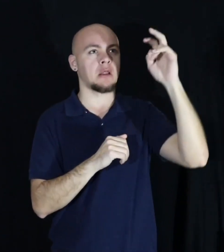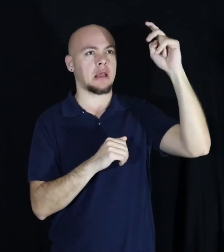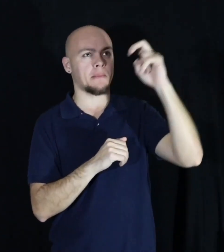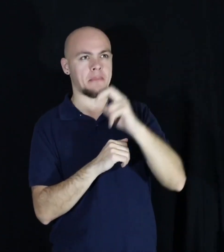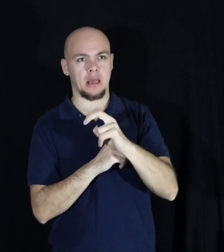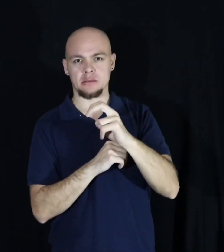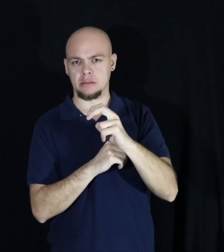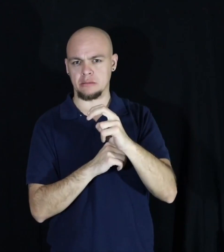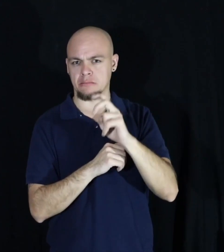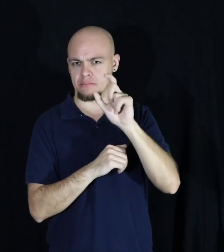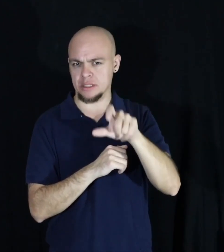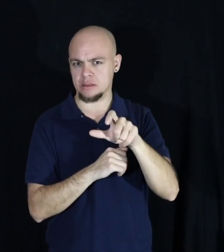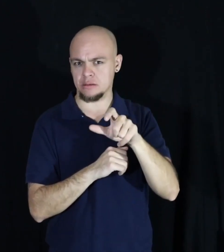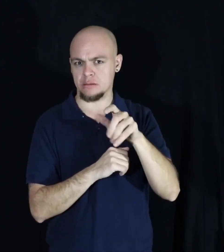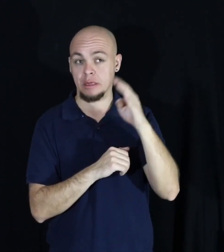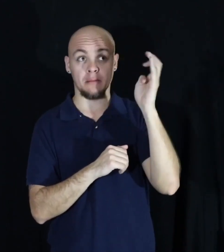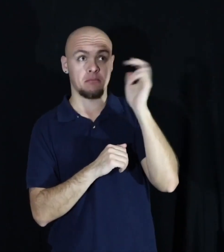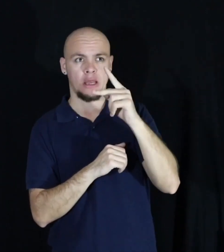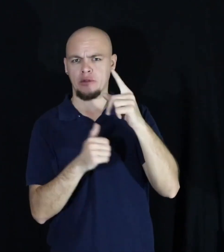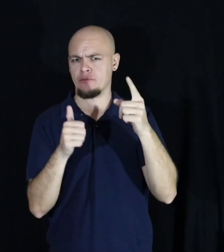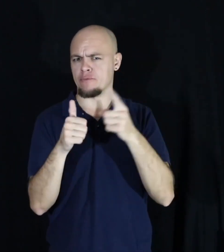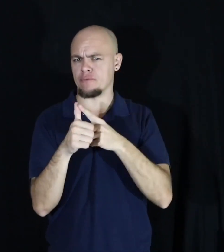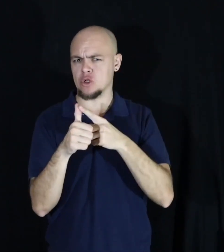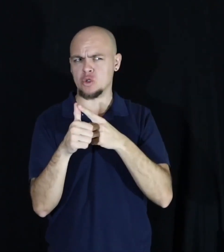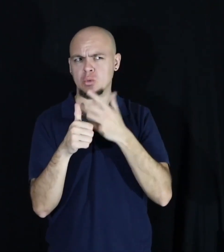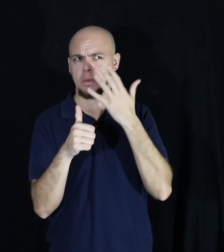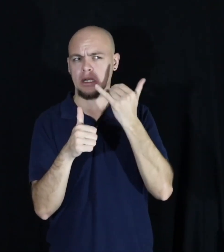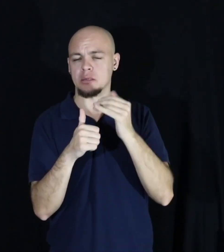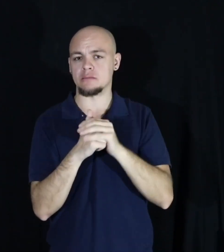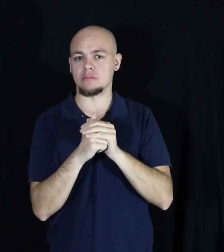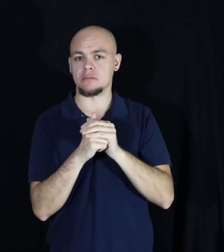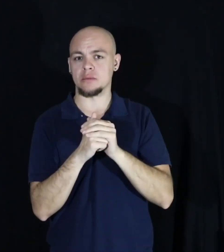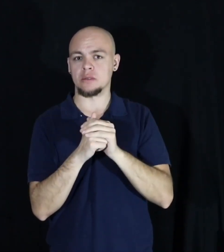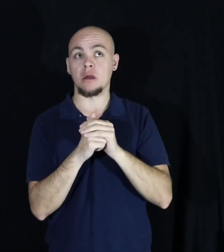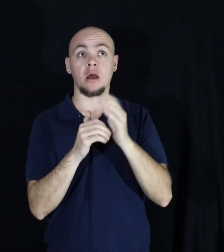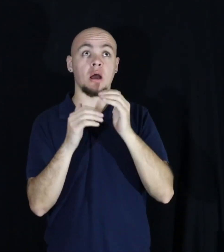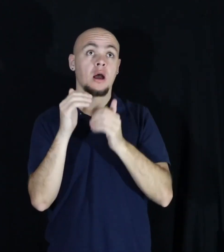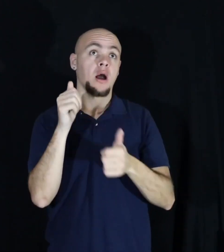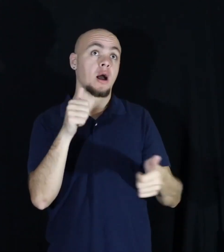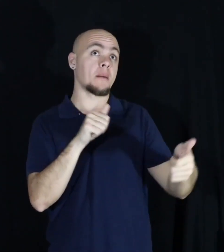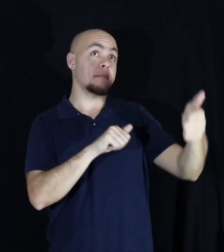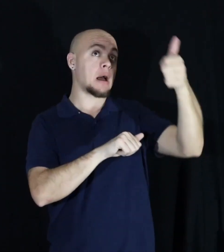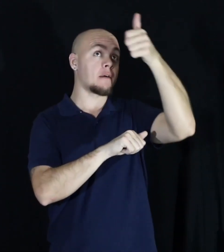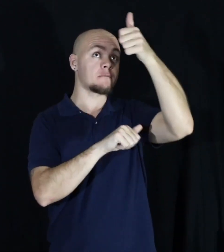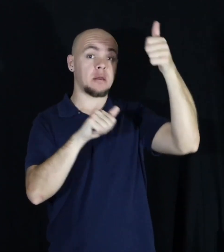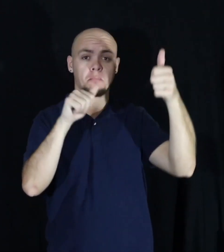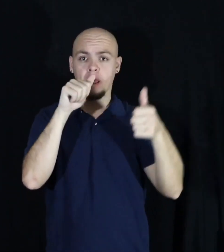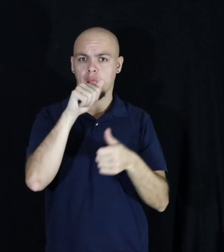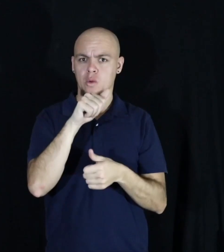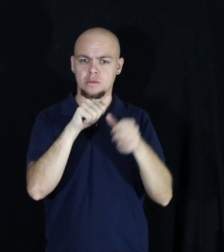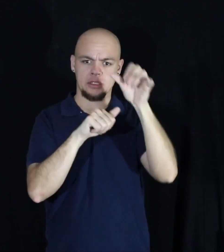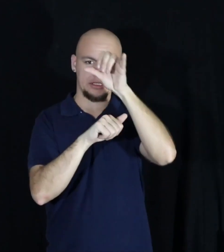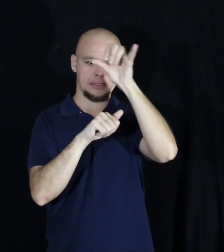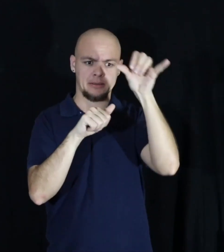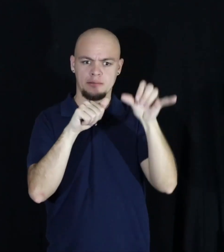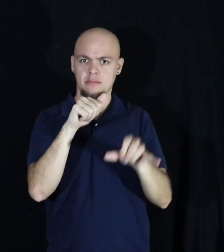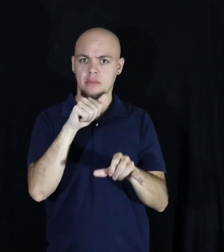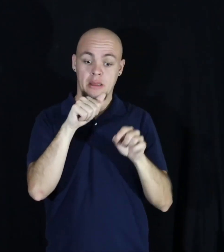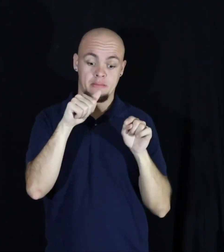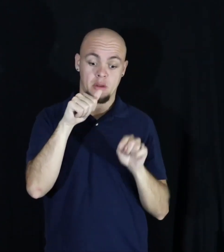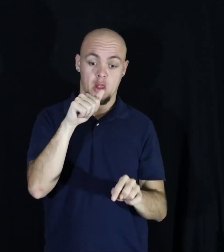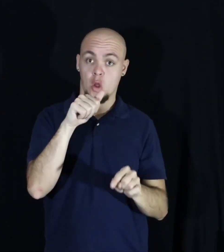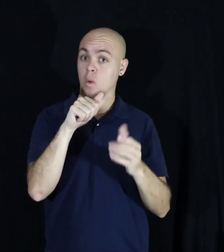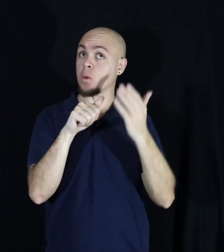first place? Well, just this. What is above knows what is below, but what is below does not know what is